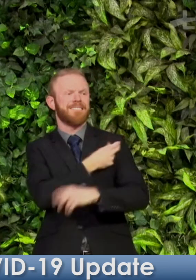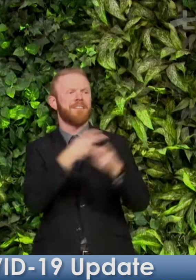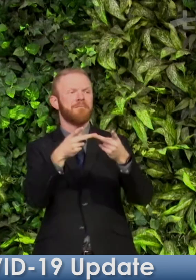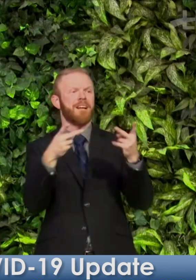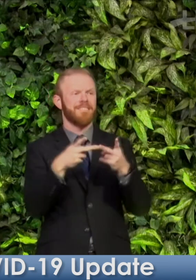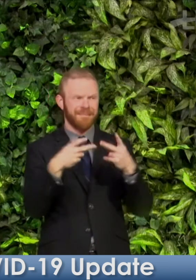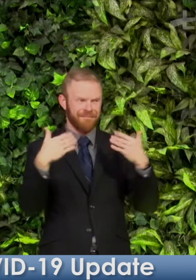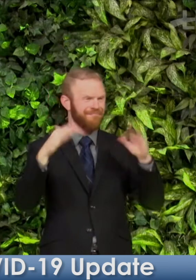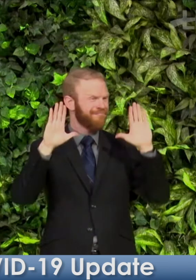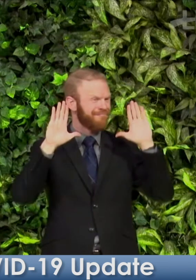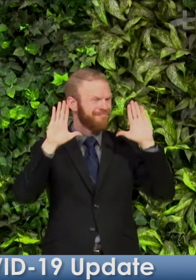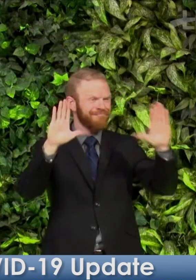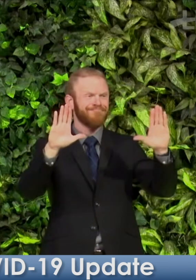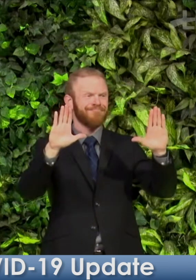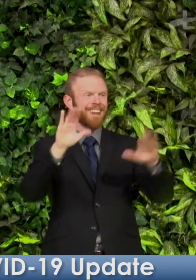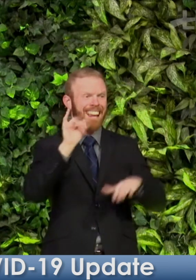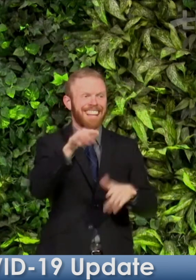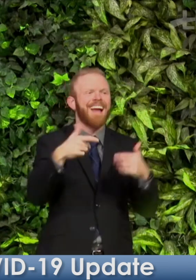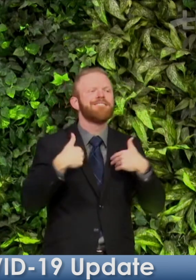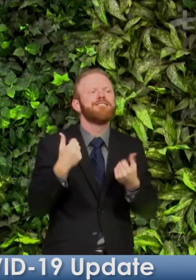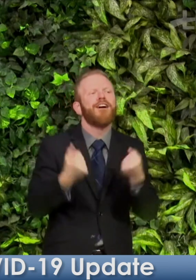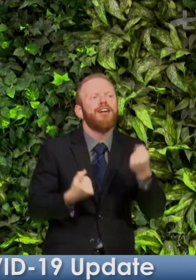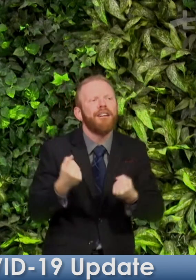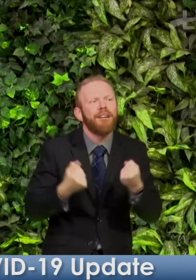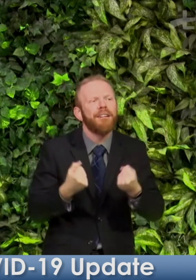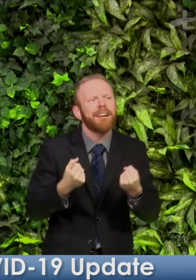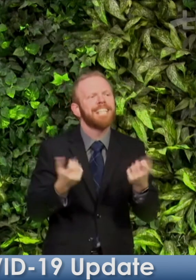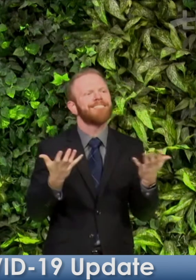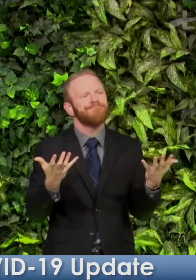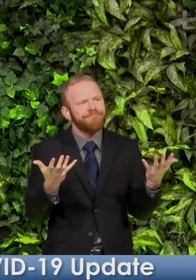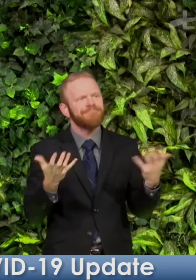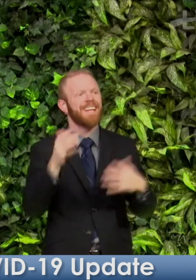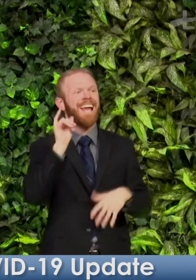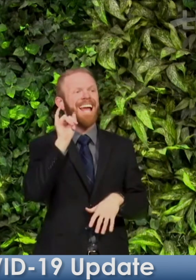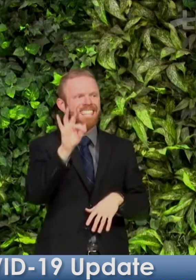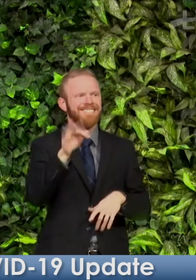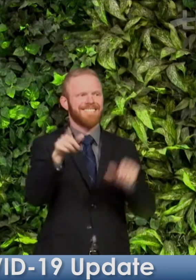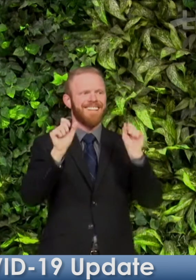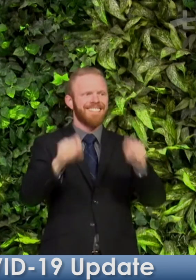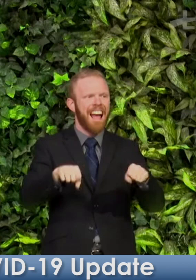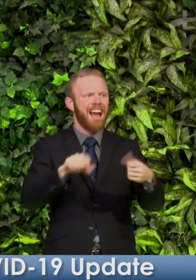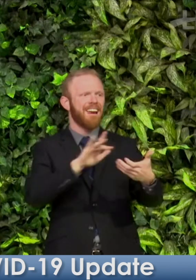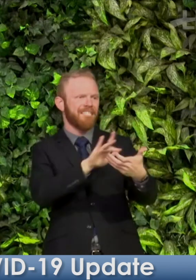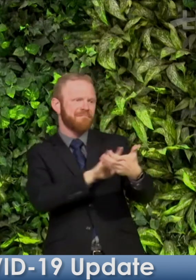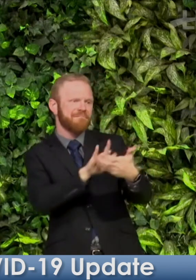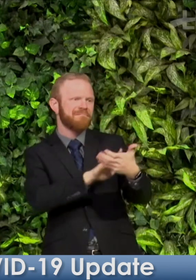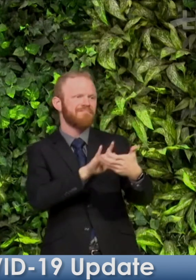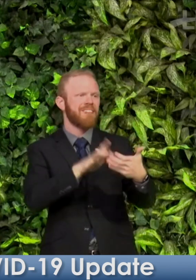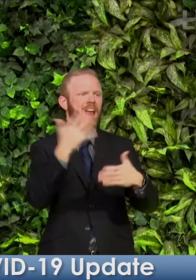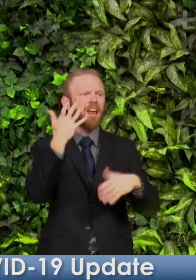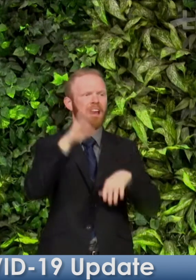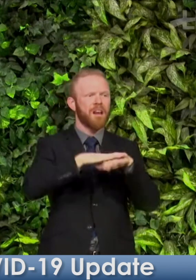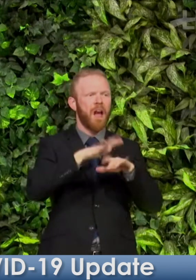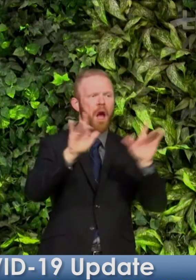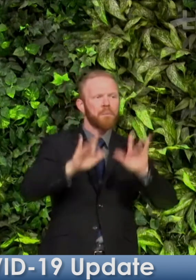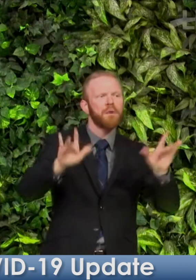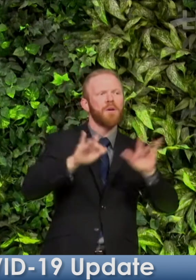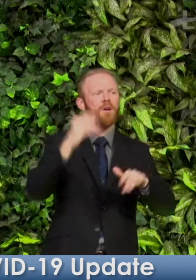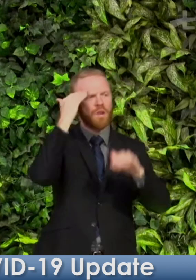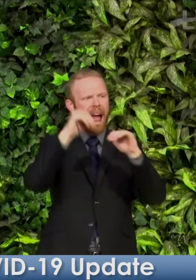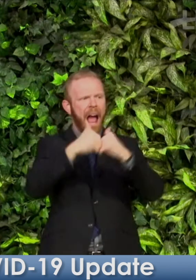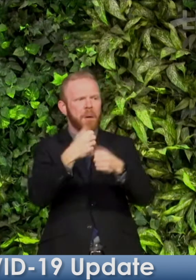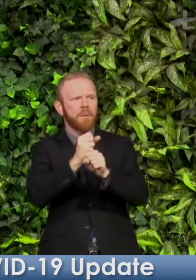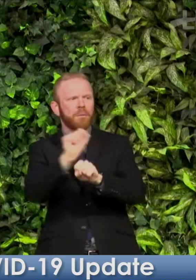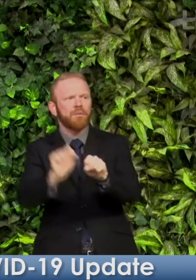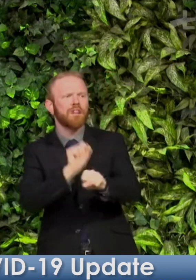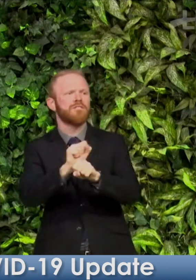mass vaccination sites are wonderful if you have access to the tools of technology to be able to figure out and navigate how to get a reservation. These things are wonderful